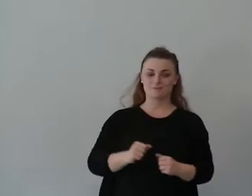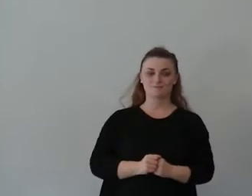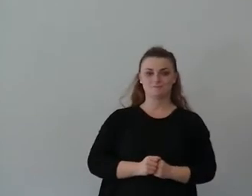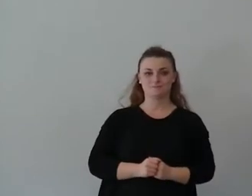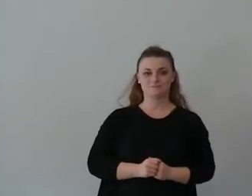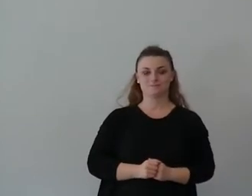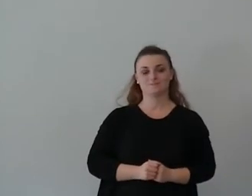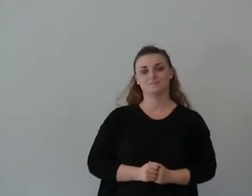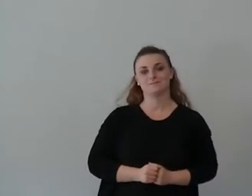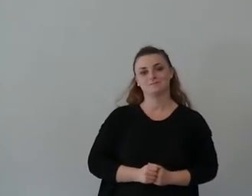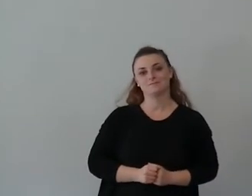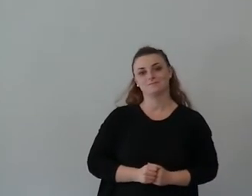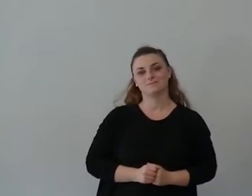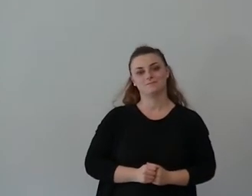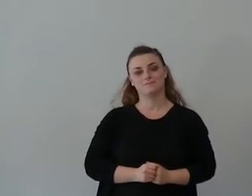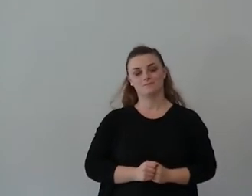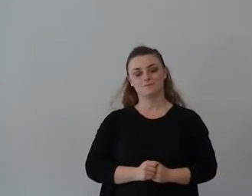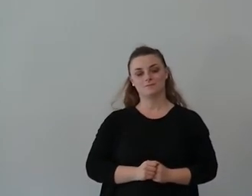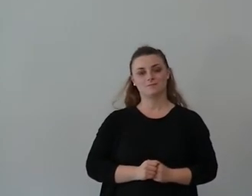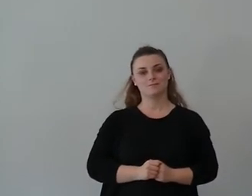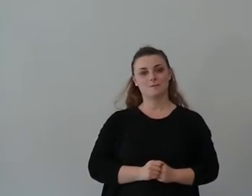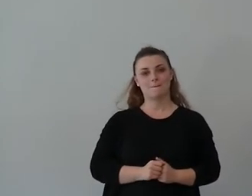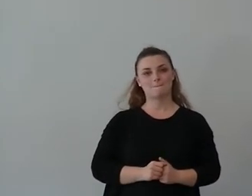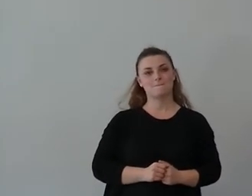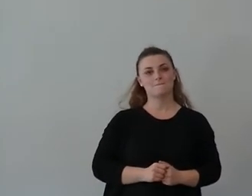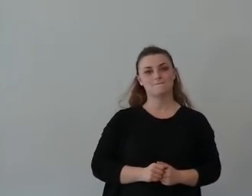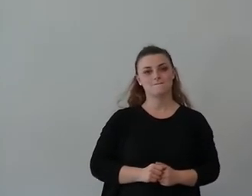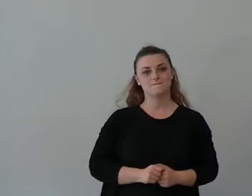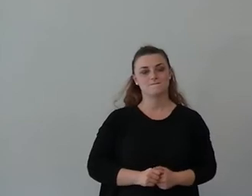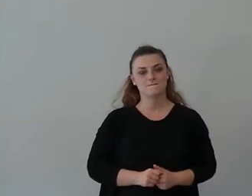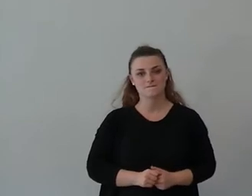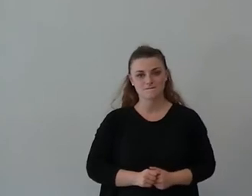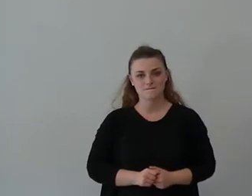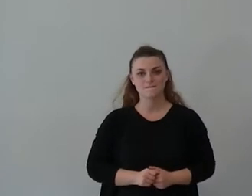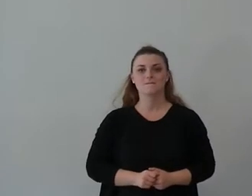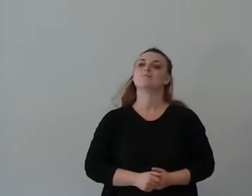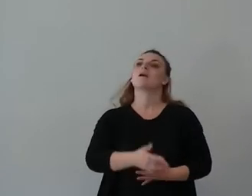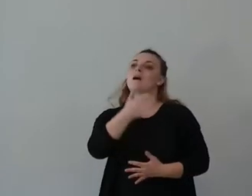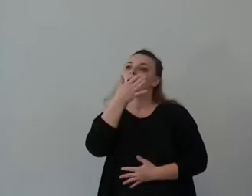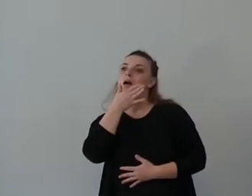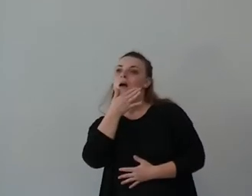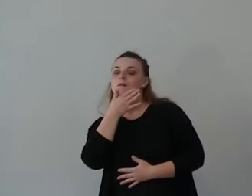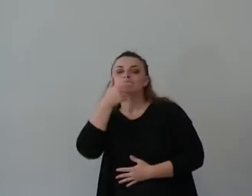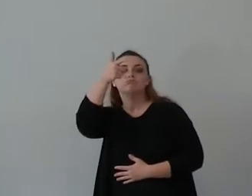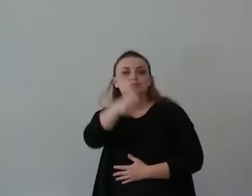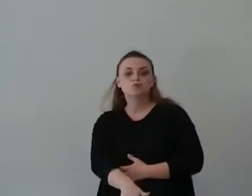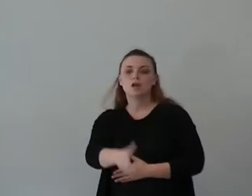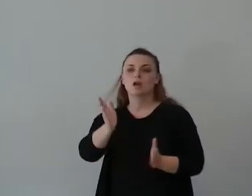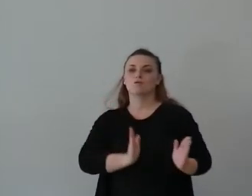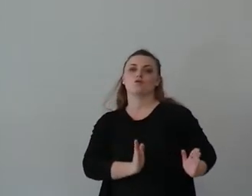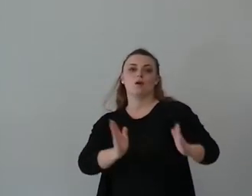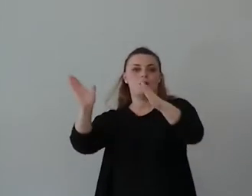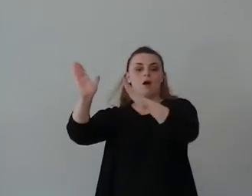It's decorative, it's old, it's got really cool history, the science that was discovered there. È decorativa, è antica,